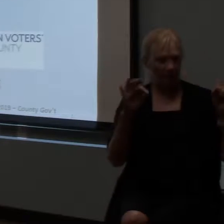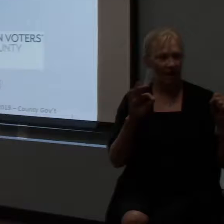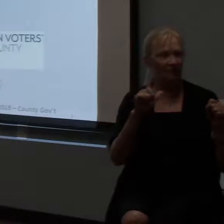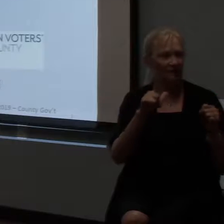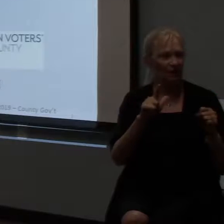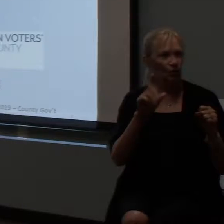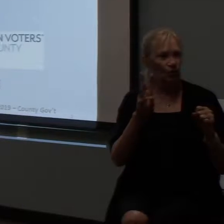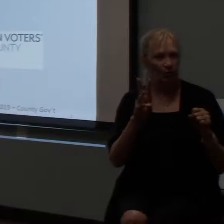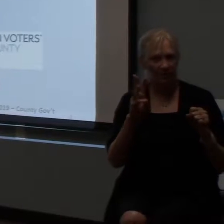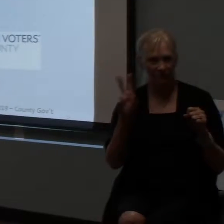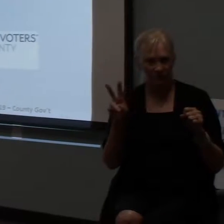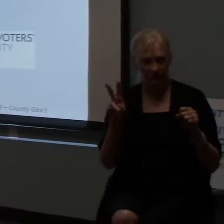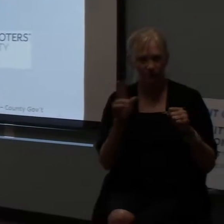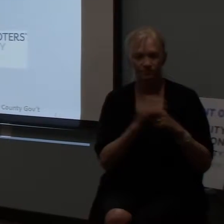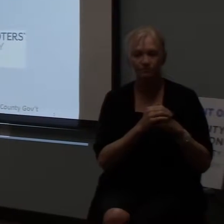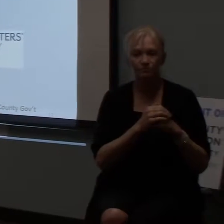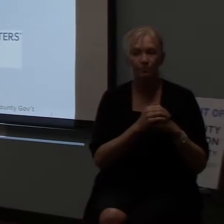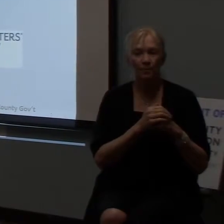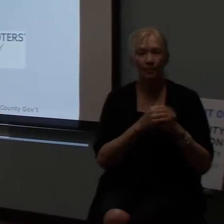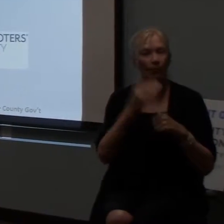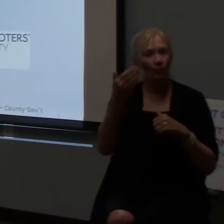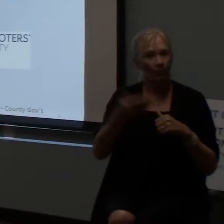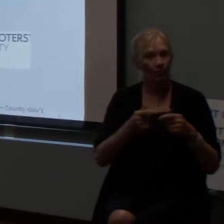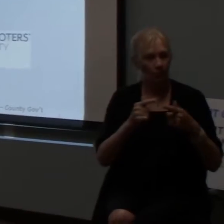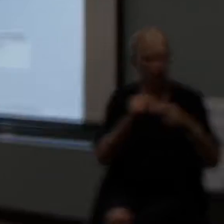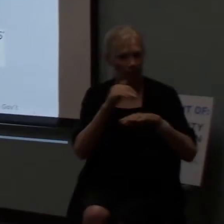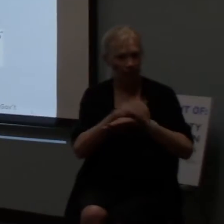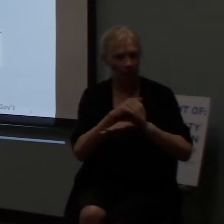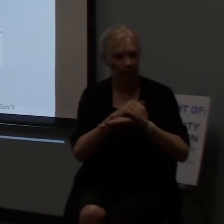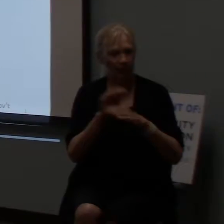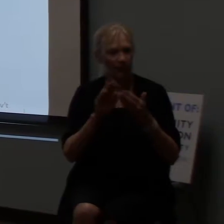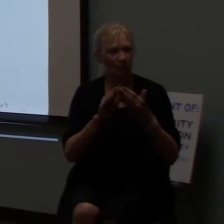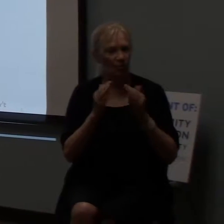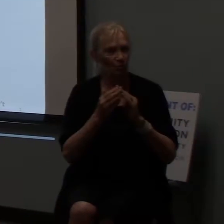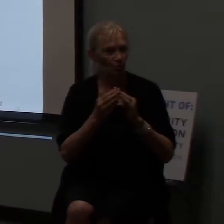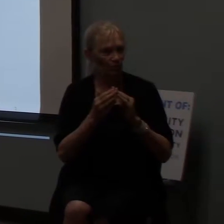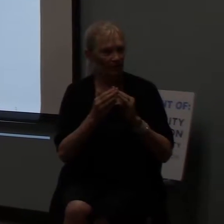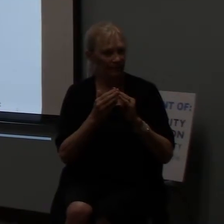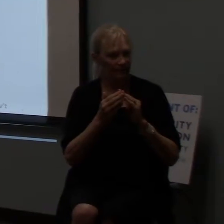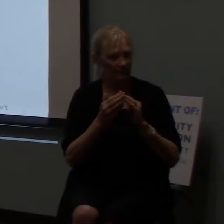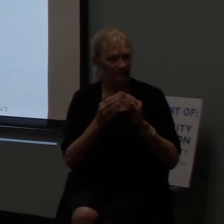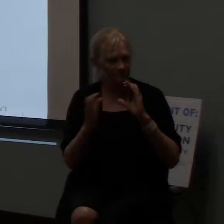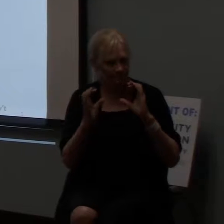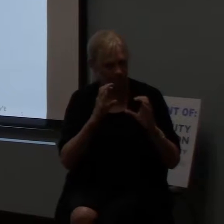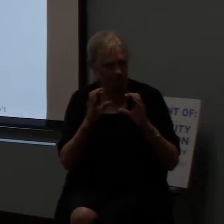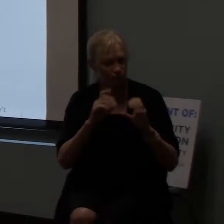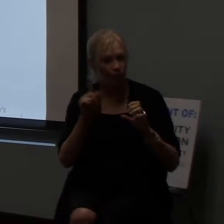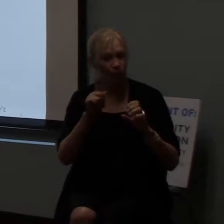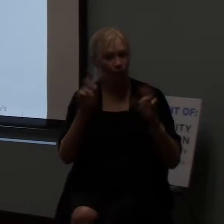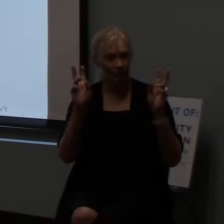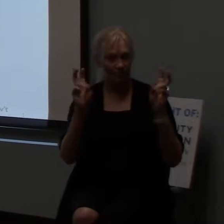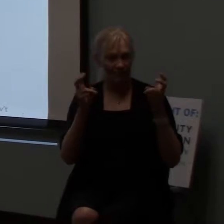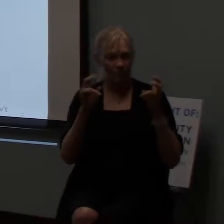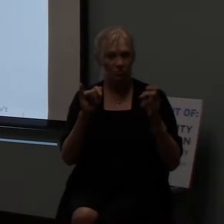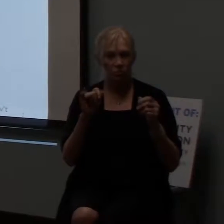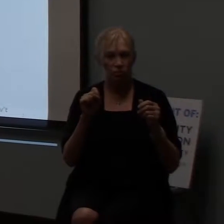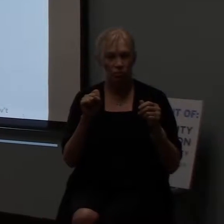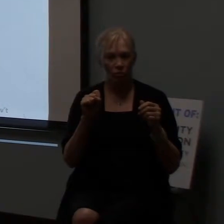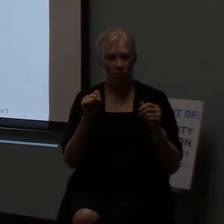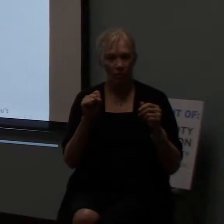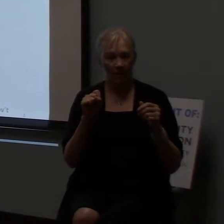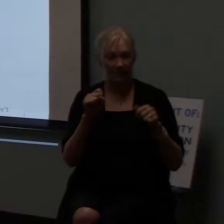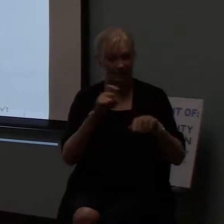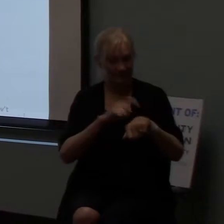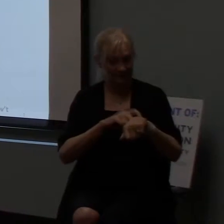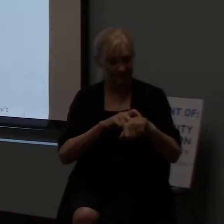Boulder County, and welcome to tonight's community conversation, where the topic is it time